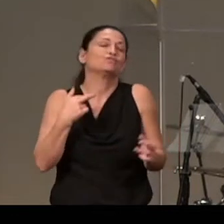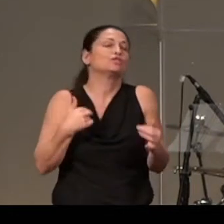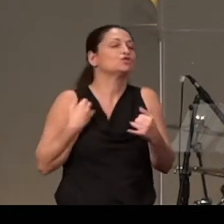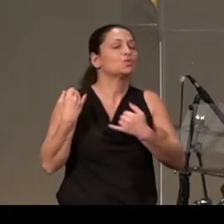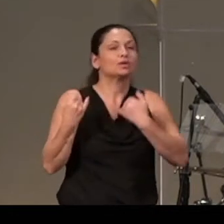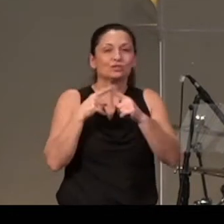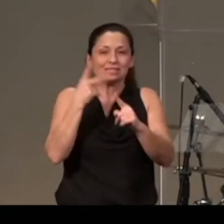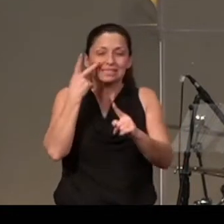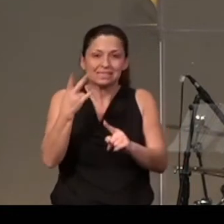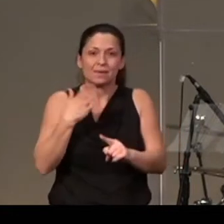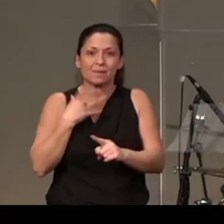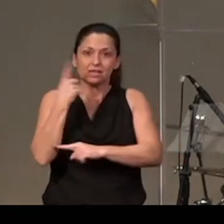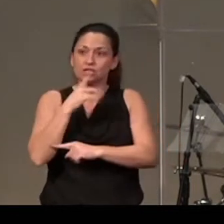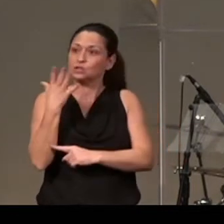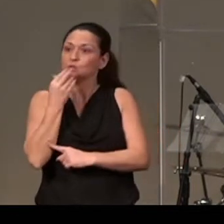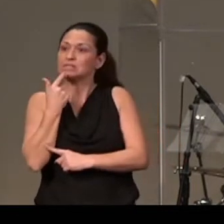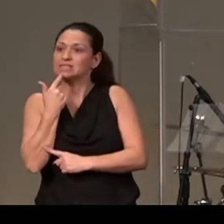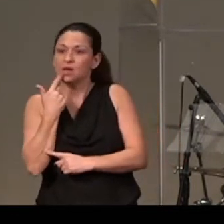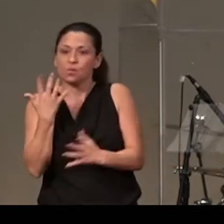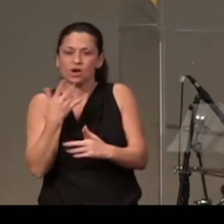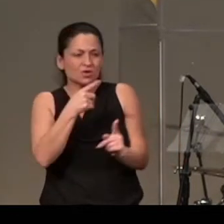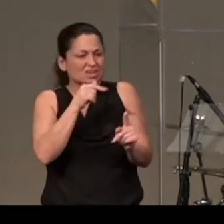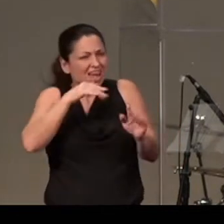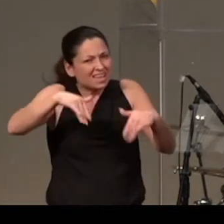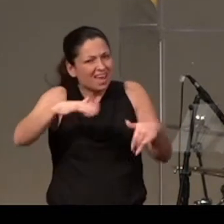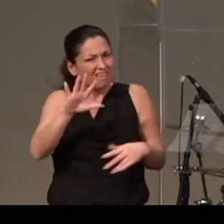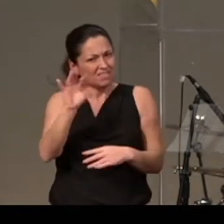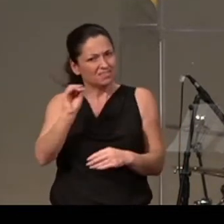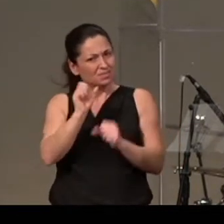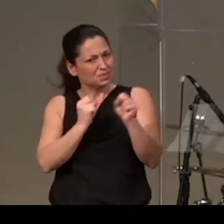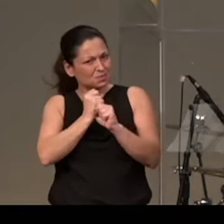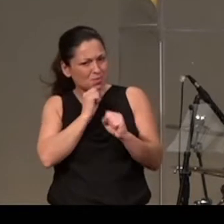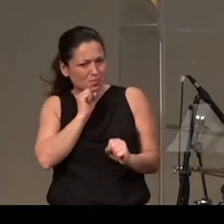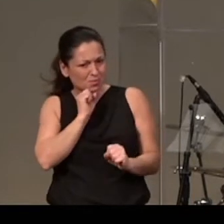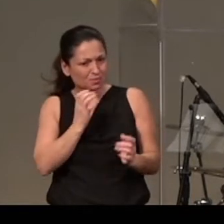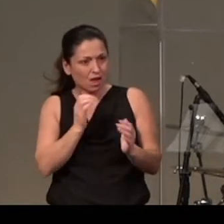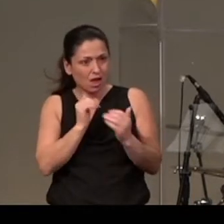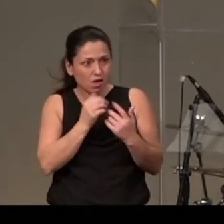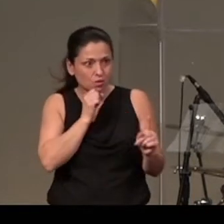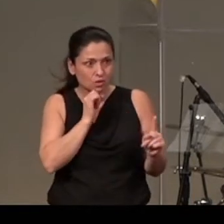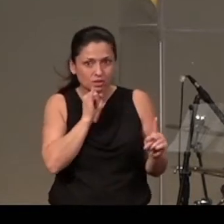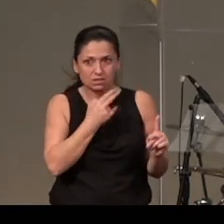So the Jews said to him, you are not yet 50 years old. How old is he?